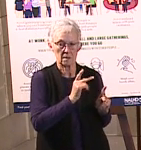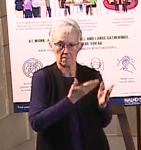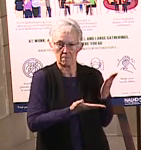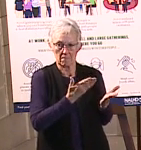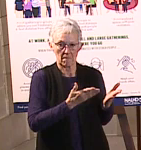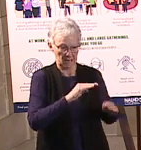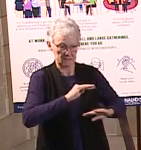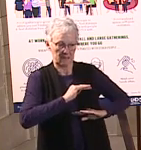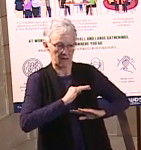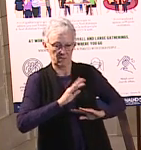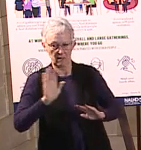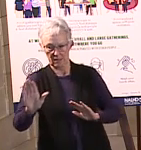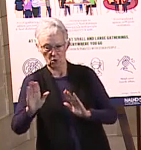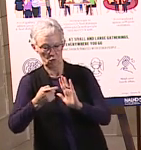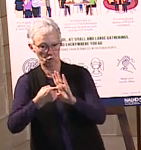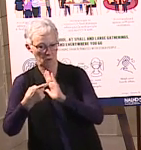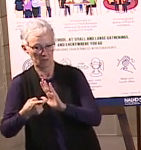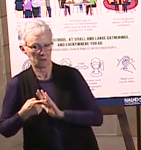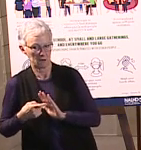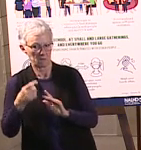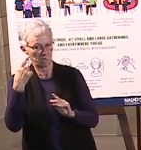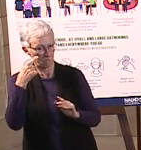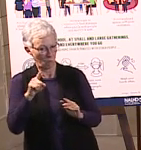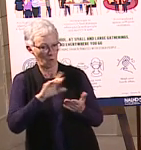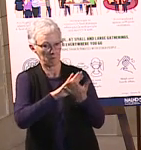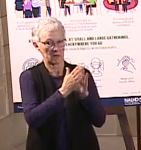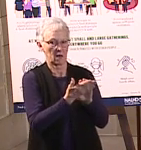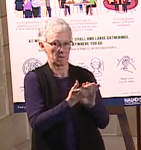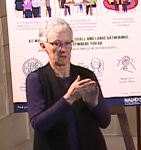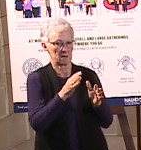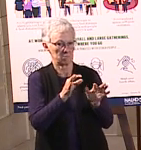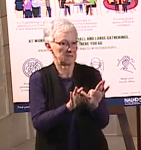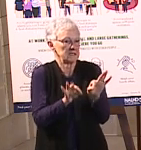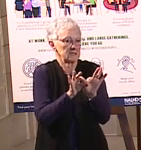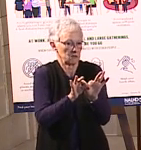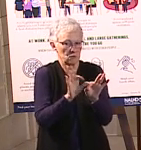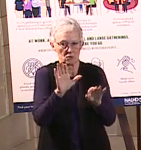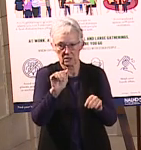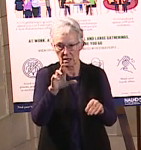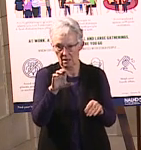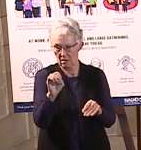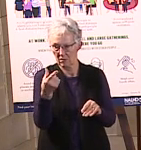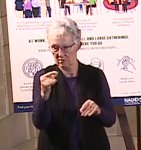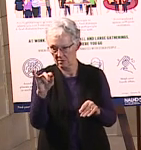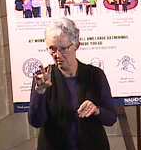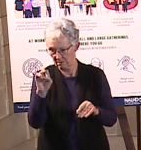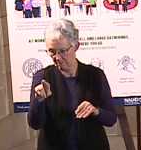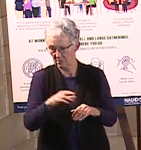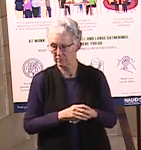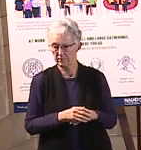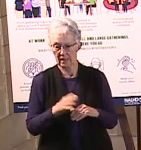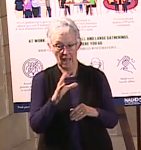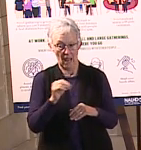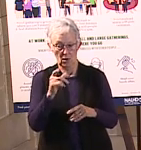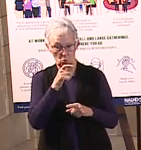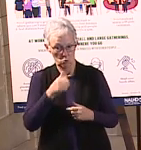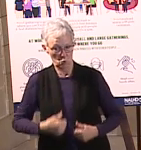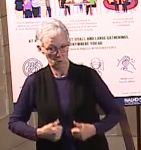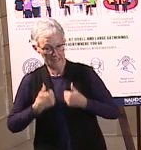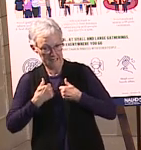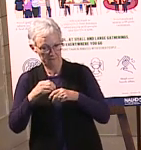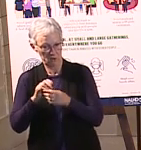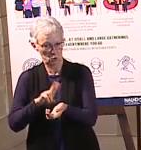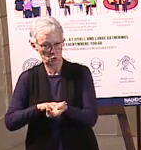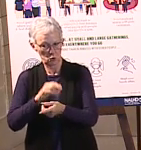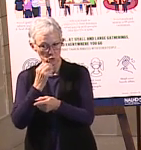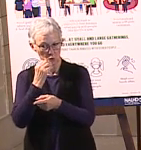being an essential caregiver. And of course, the resident needs to be included in this decision, and they need to be